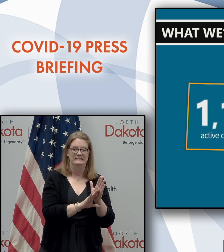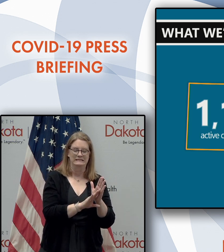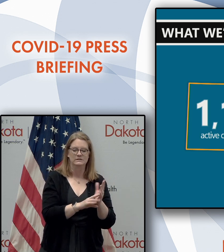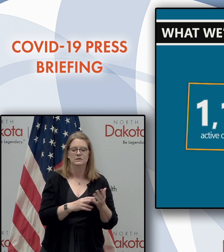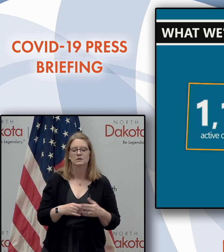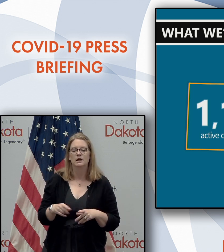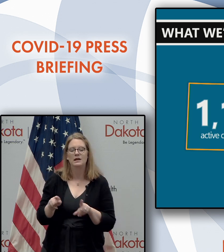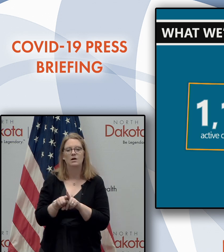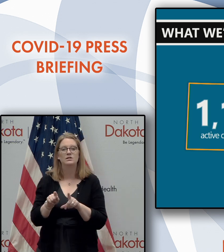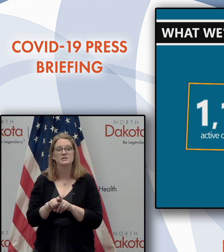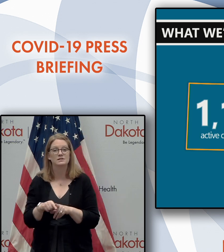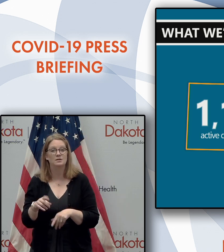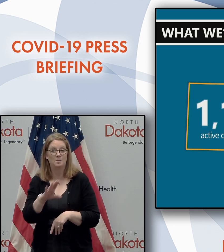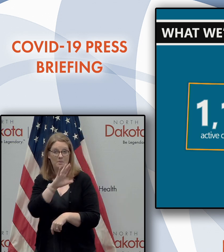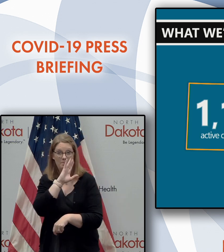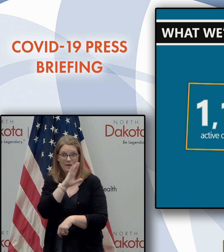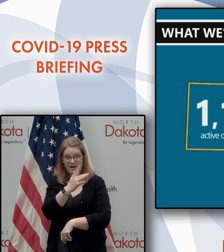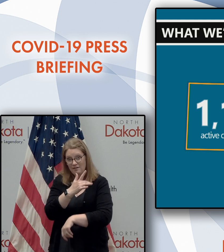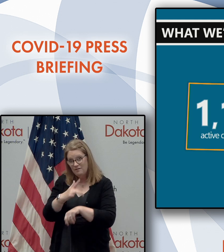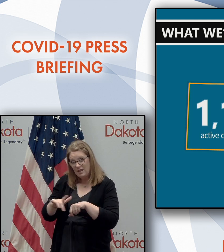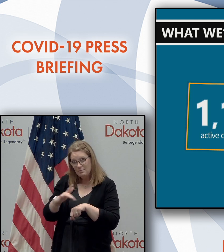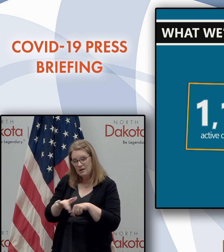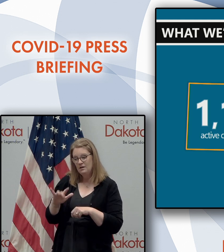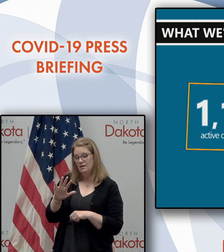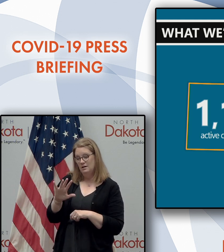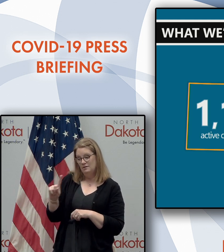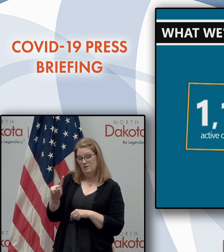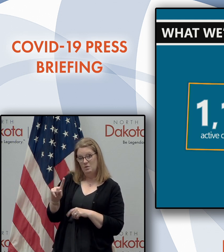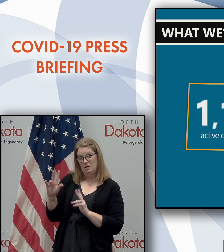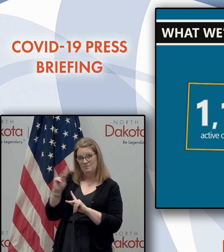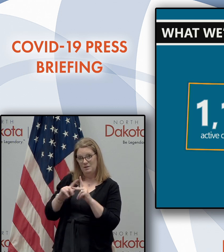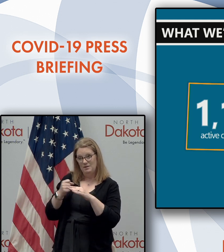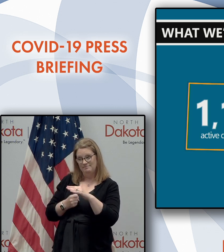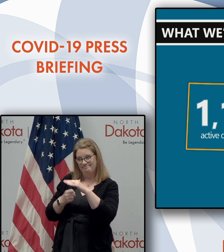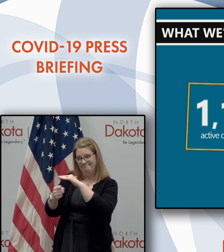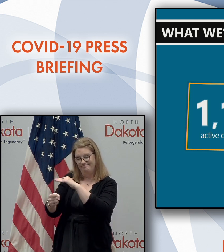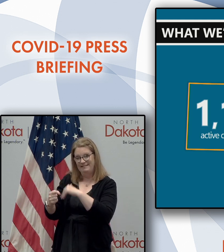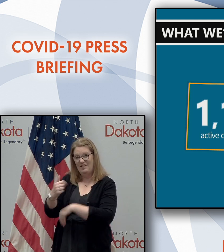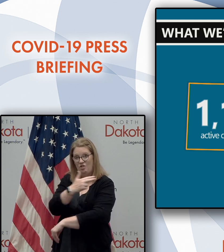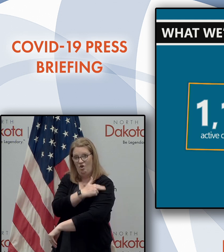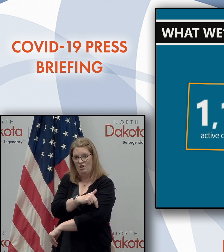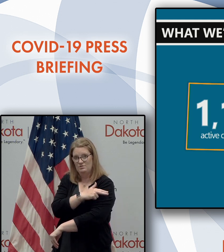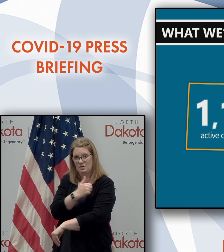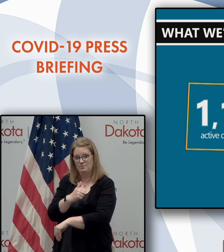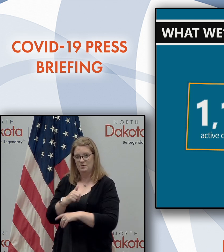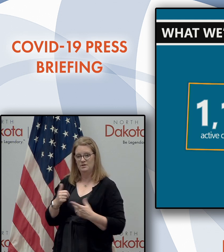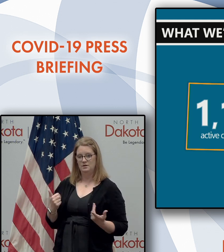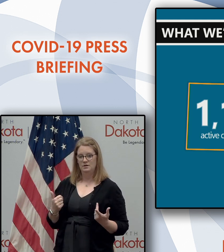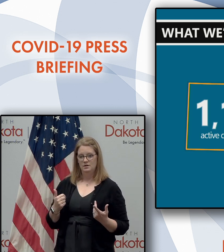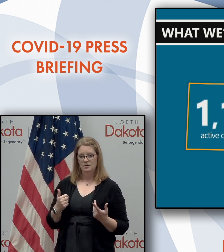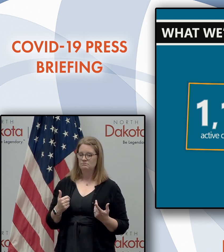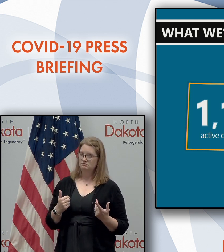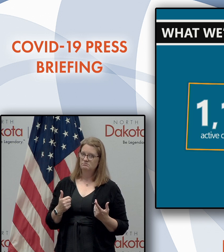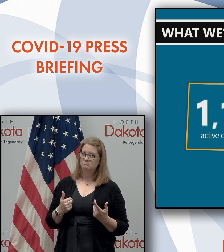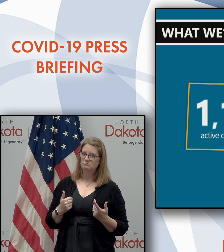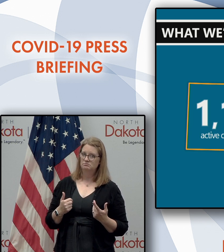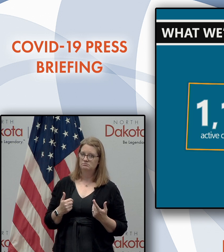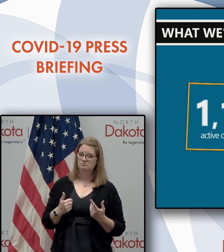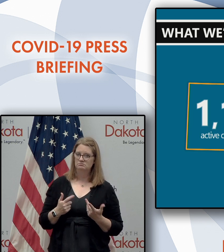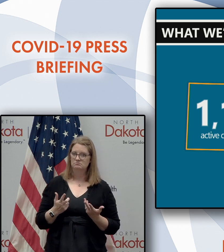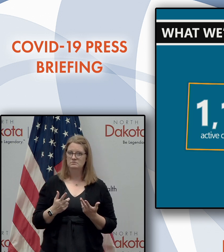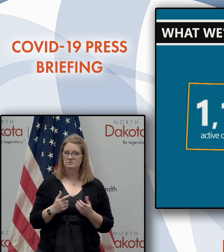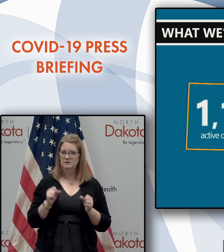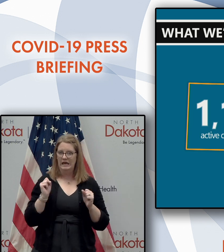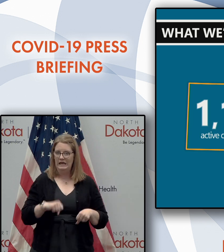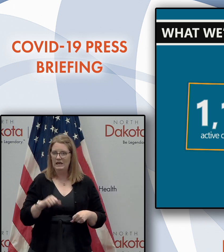hospital capacity, 51 people currently hospitalized, and that is still well within our capacity to